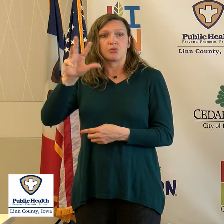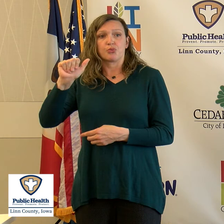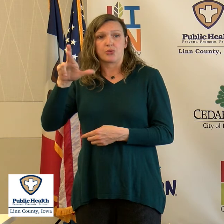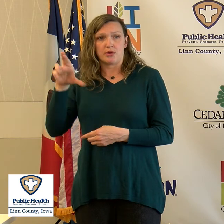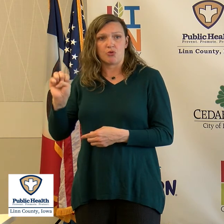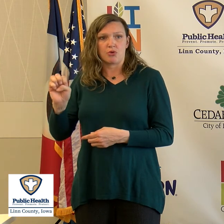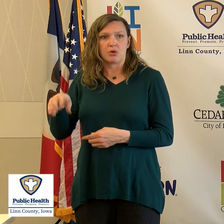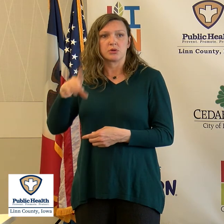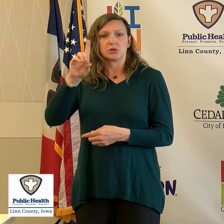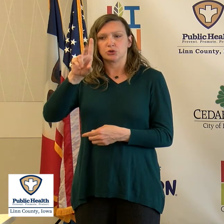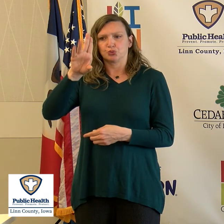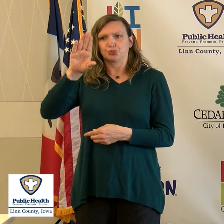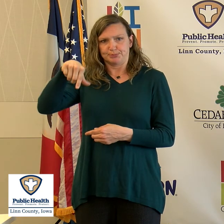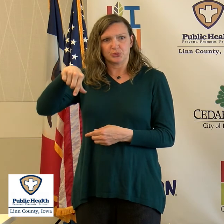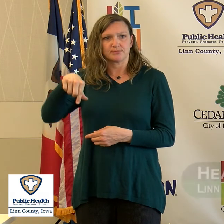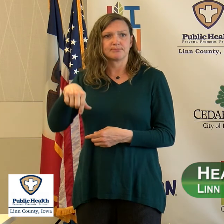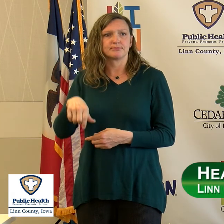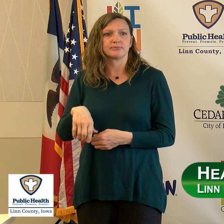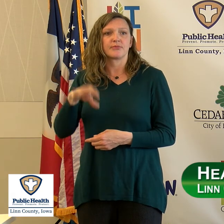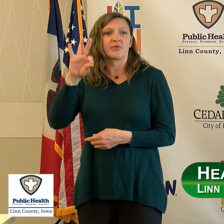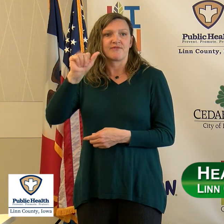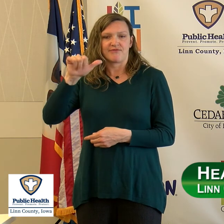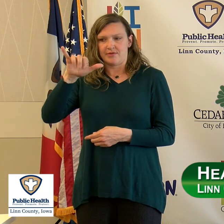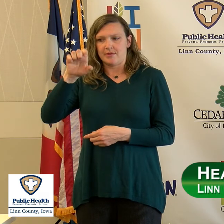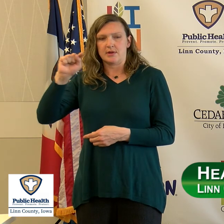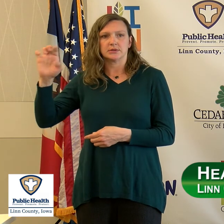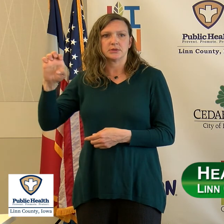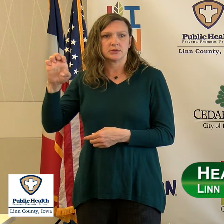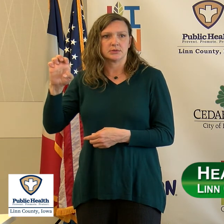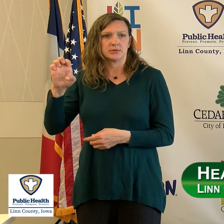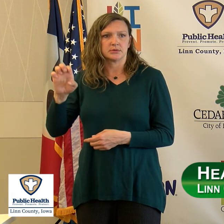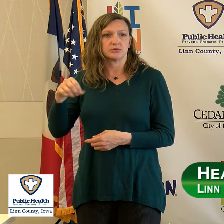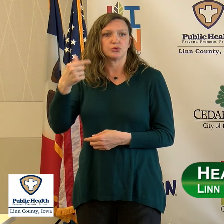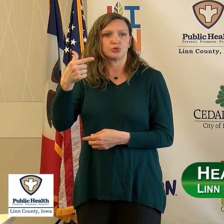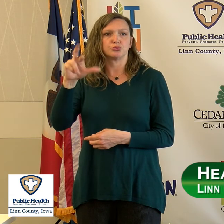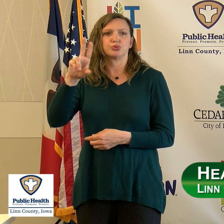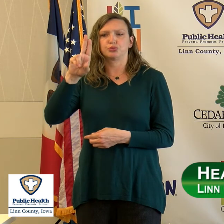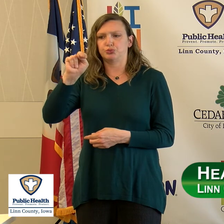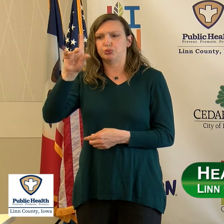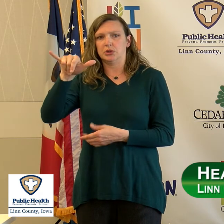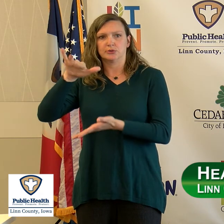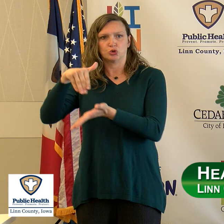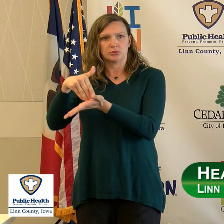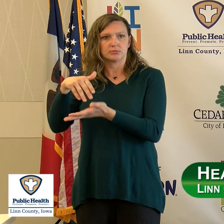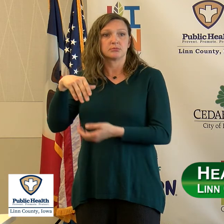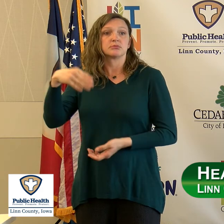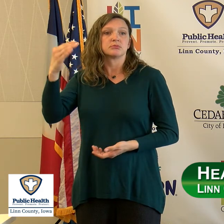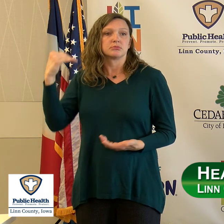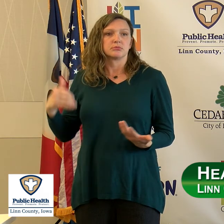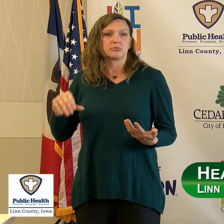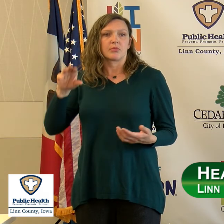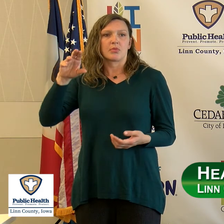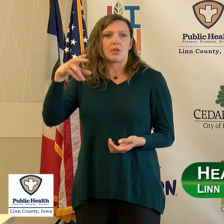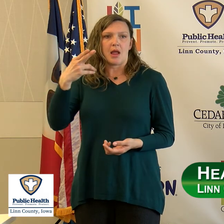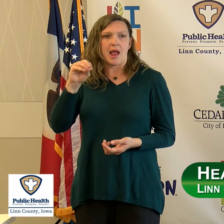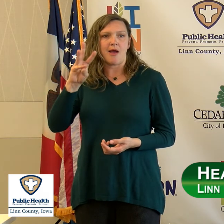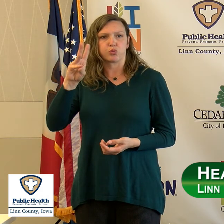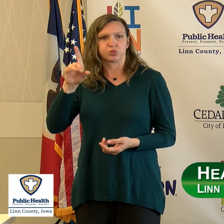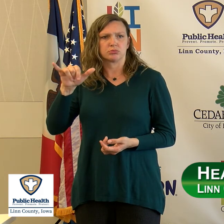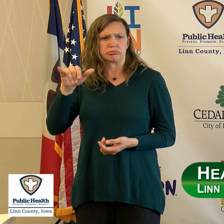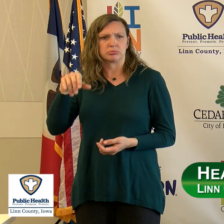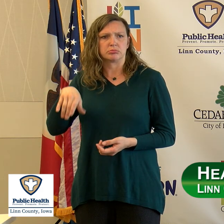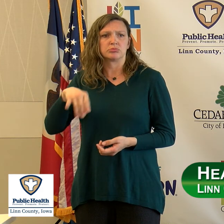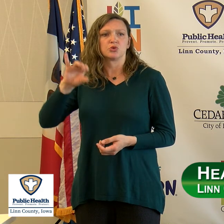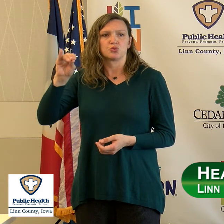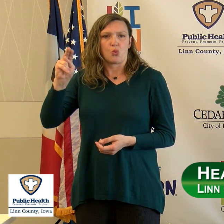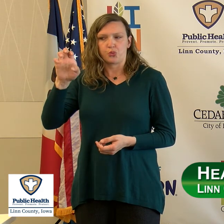Dubuque, Fayette, Grundy, Howard, Jones,